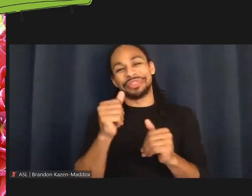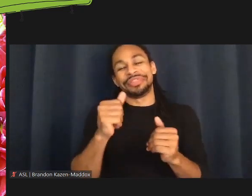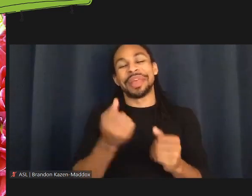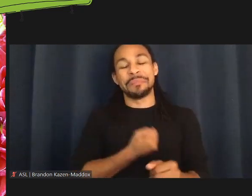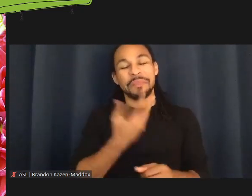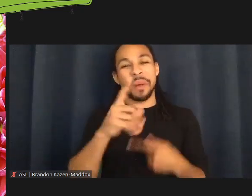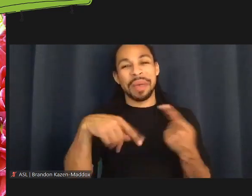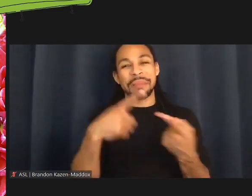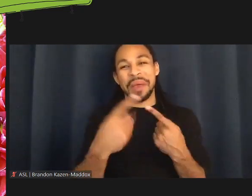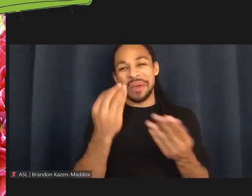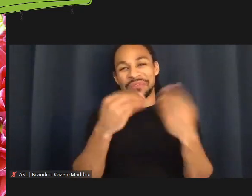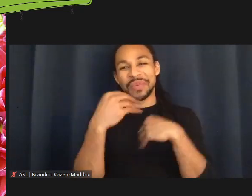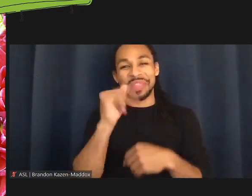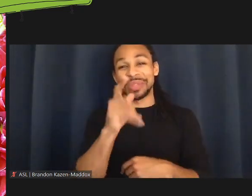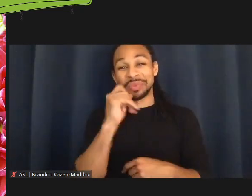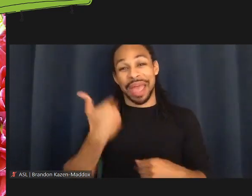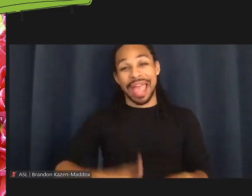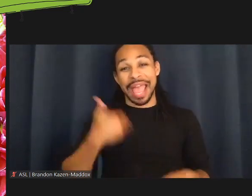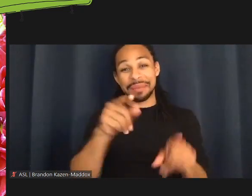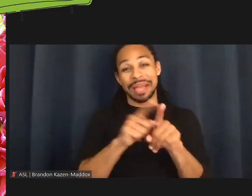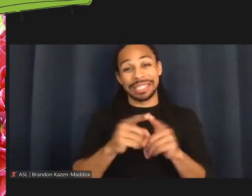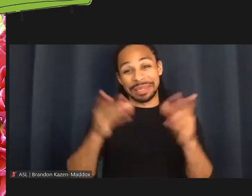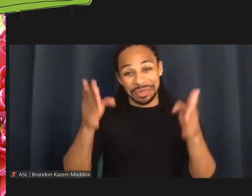that's who I am as a person.